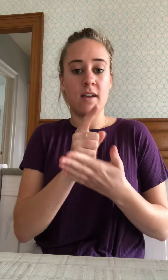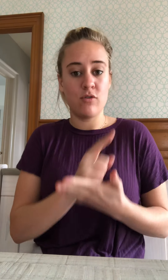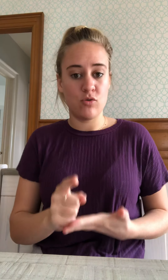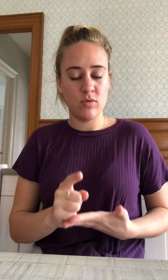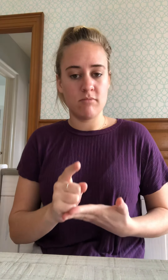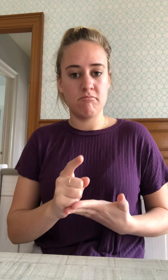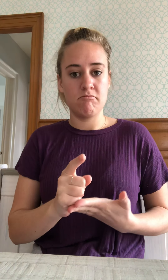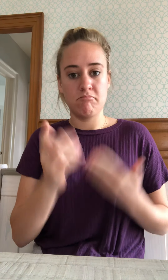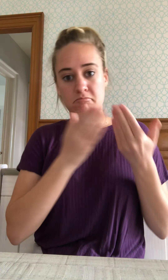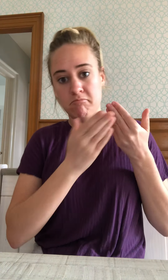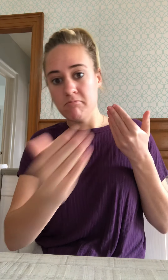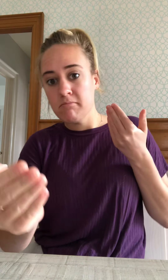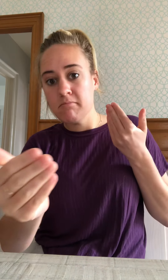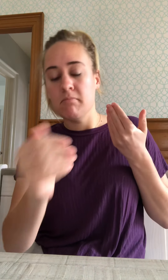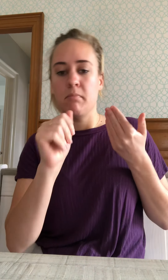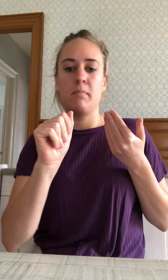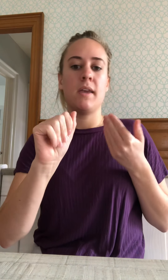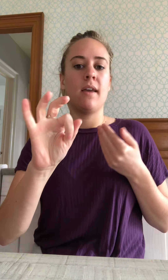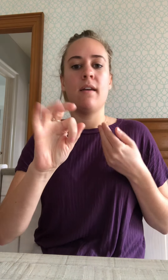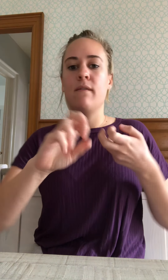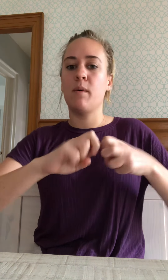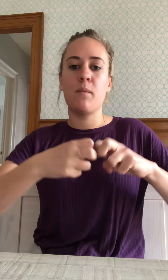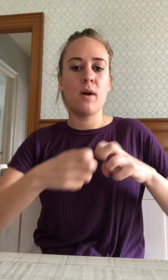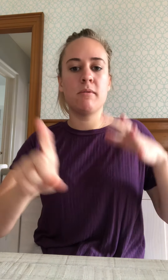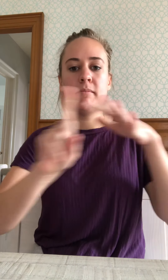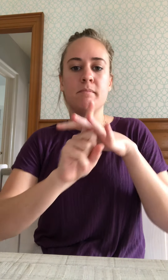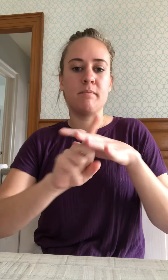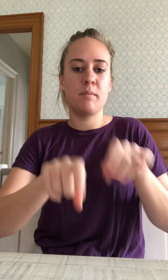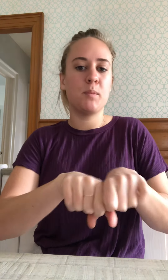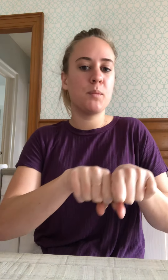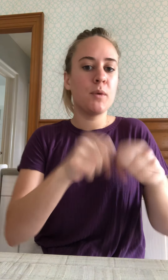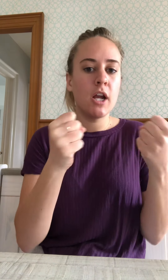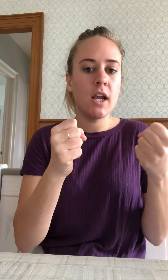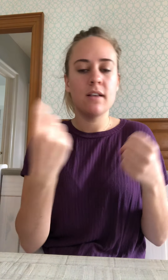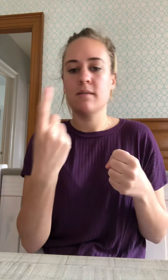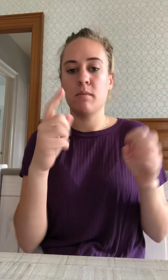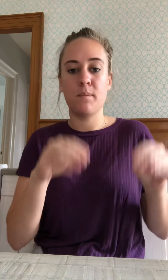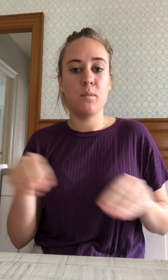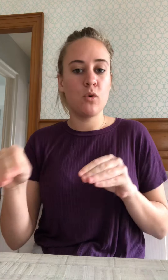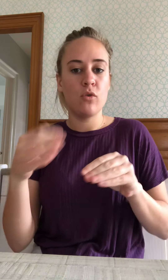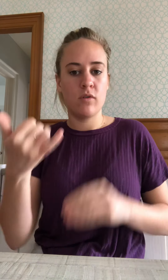indefinitely. And if you have a problem with breakage or something seems to be moving, then call the office.